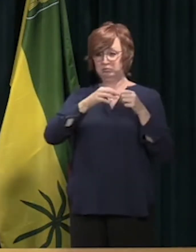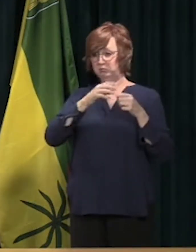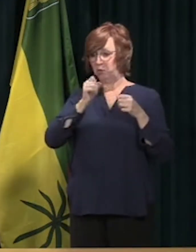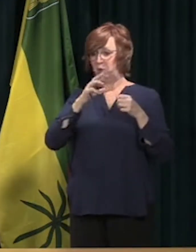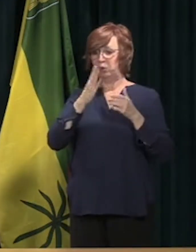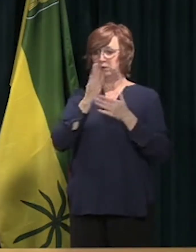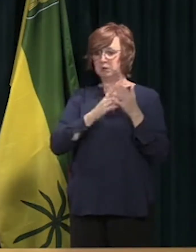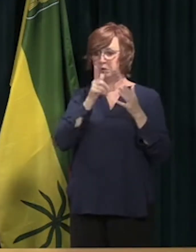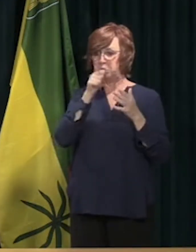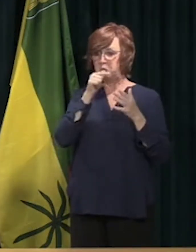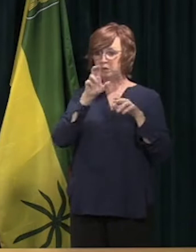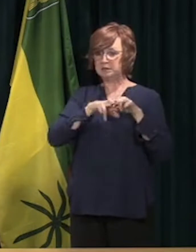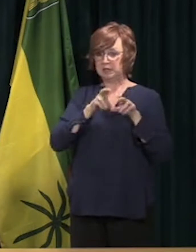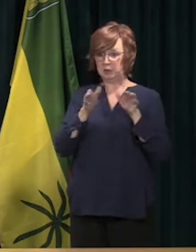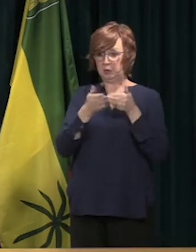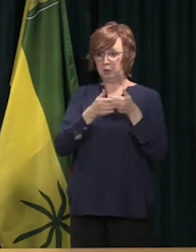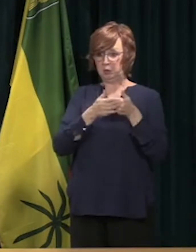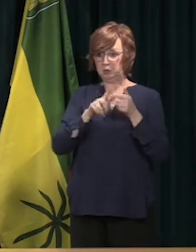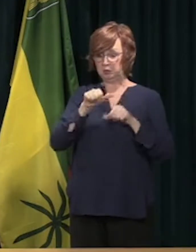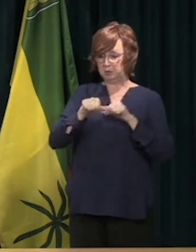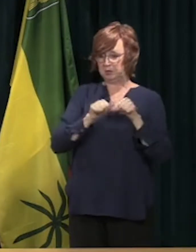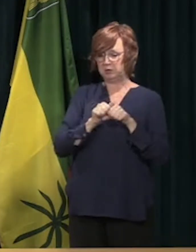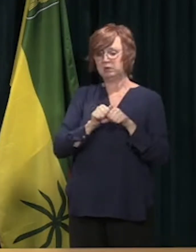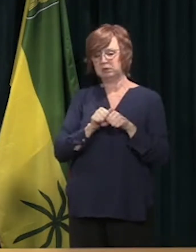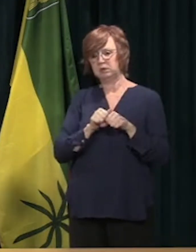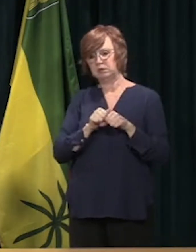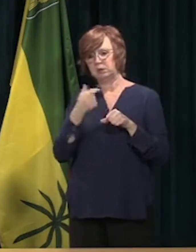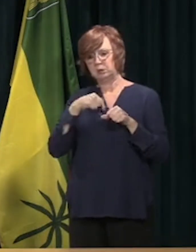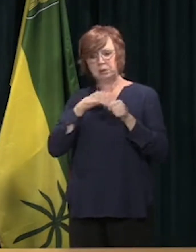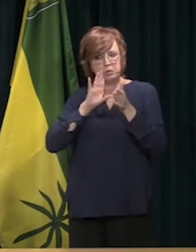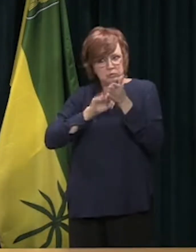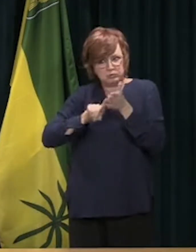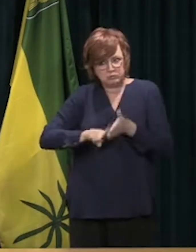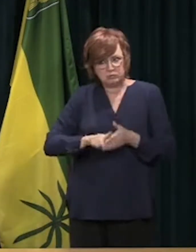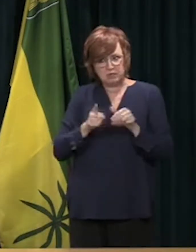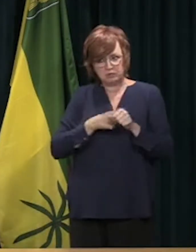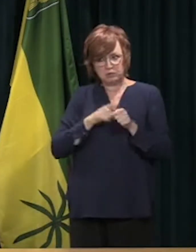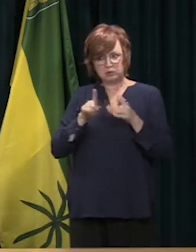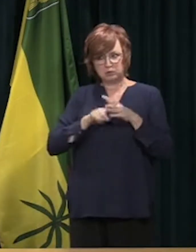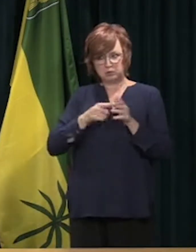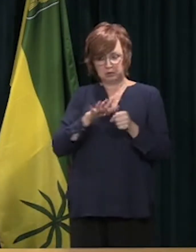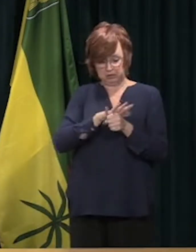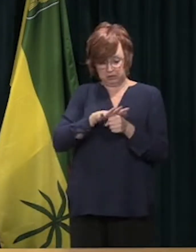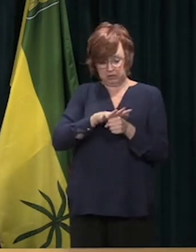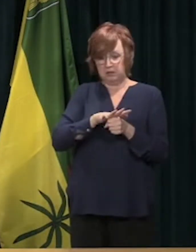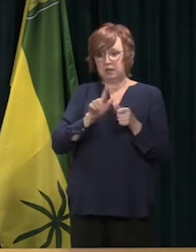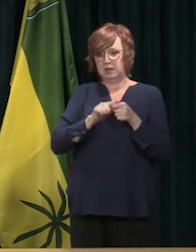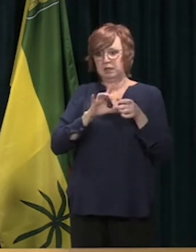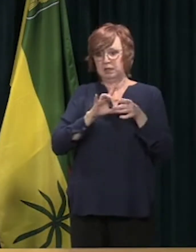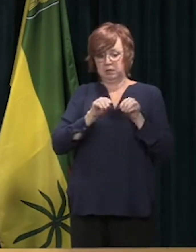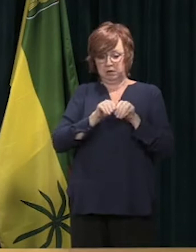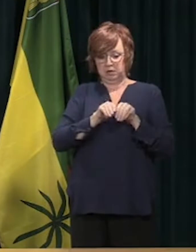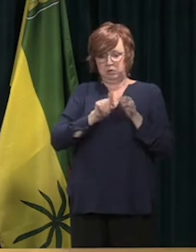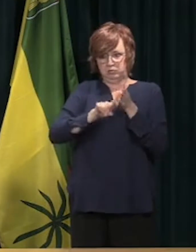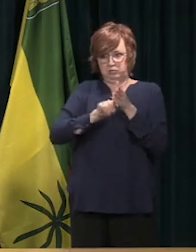who are more closely tied with each other? So that's how the investigation progresses. So at this point, it doesn't necessarily mean